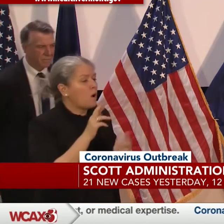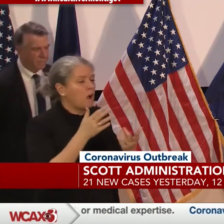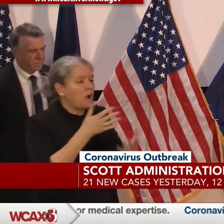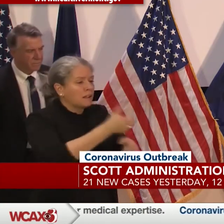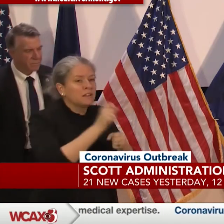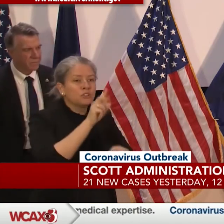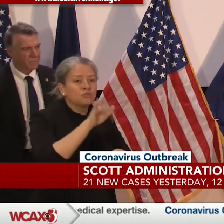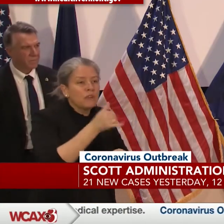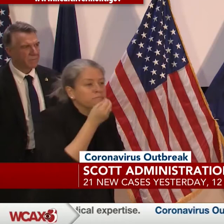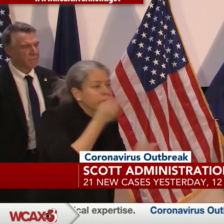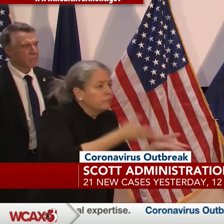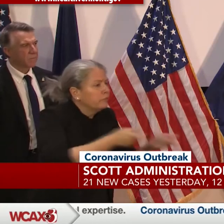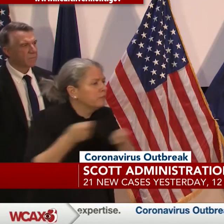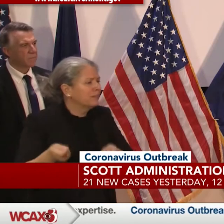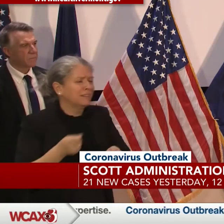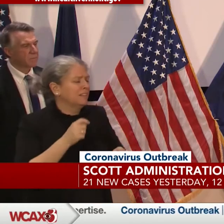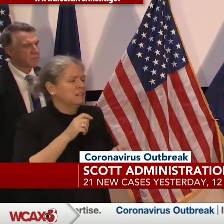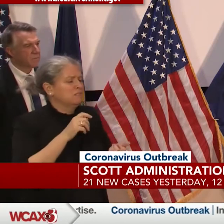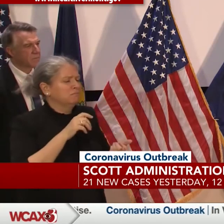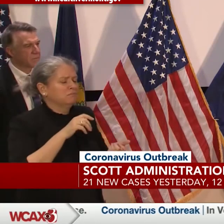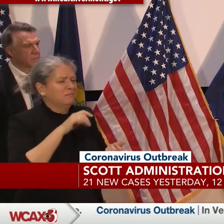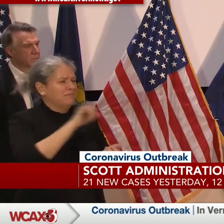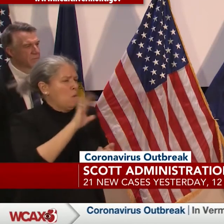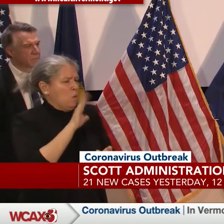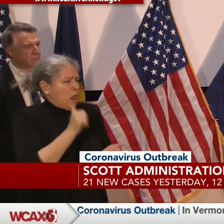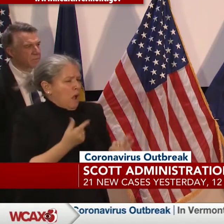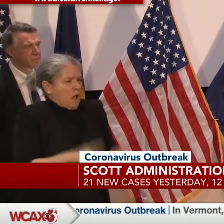a tray off the patient's tray table.